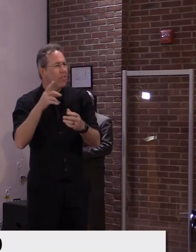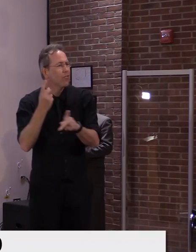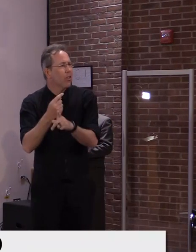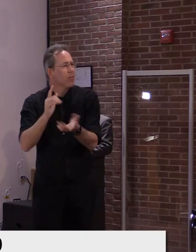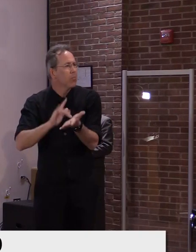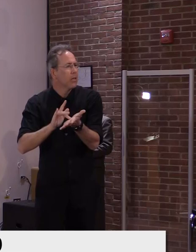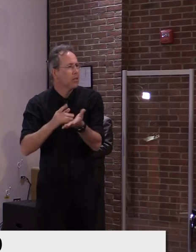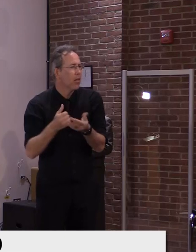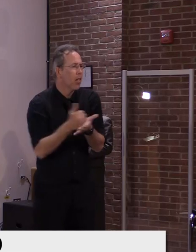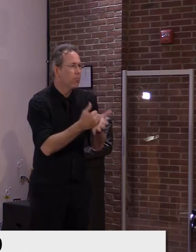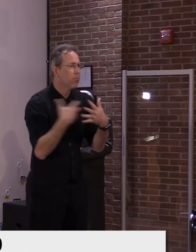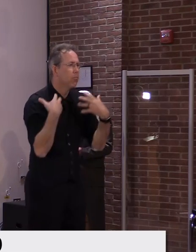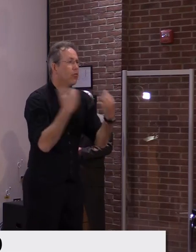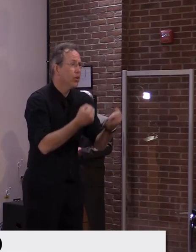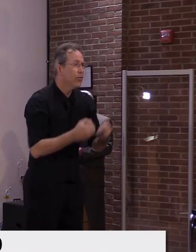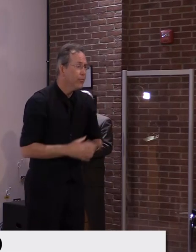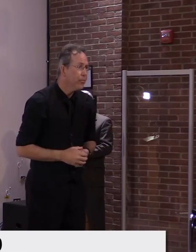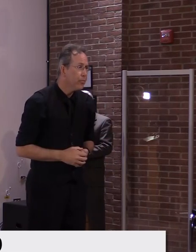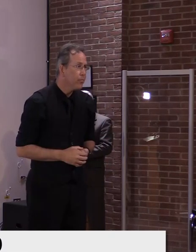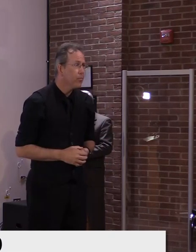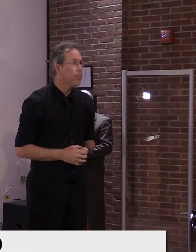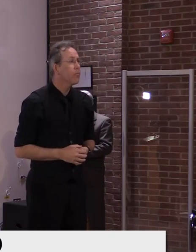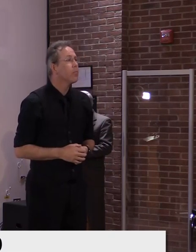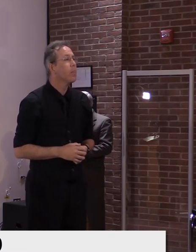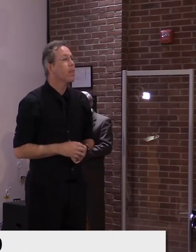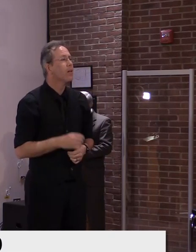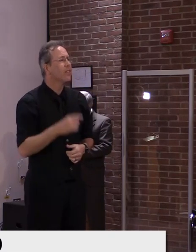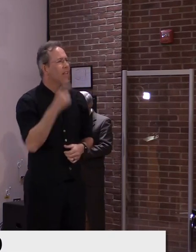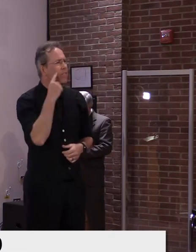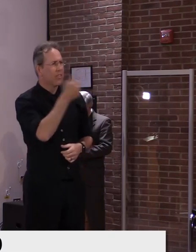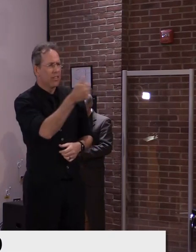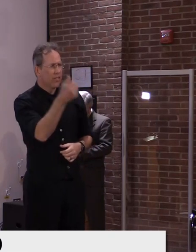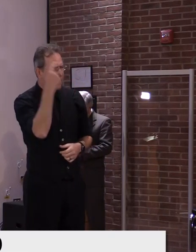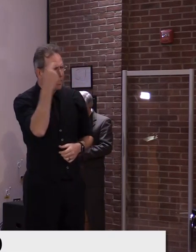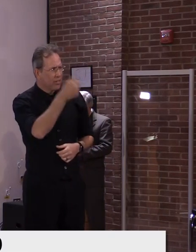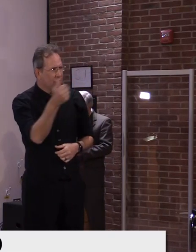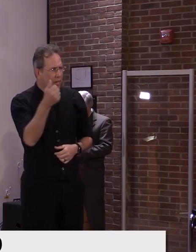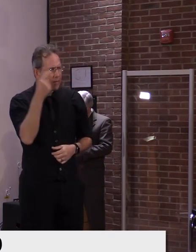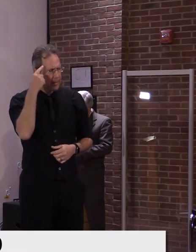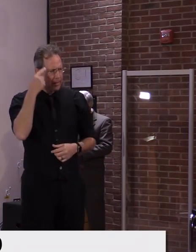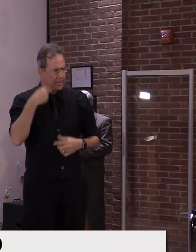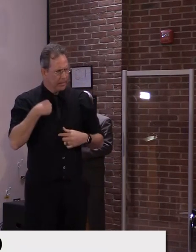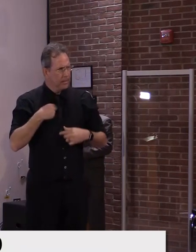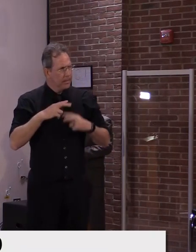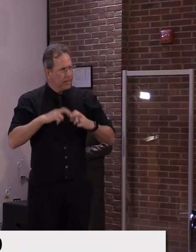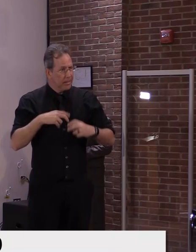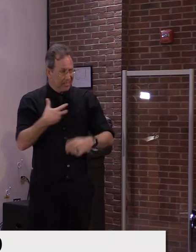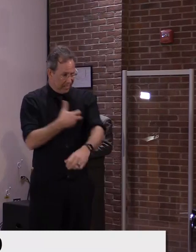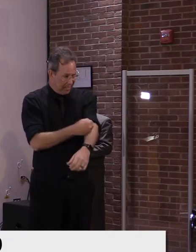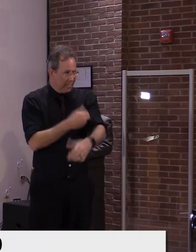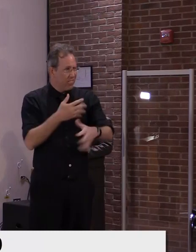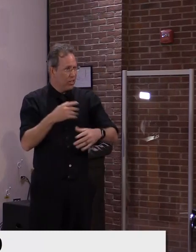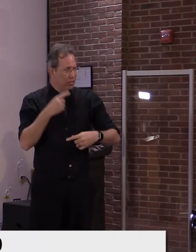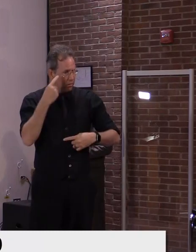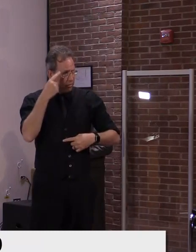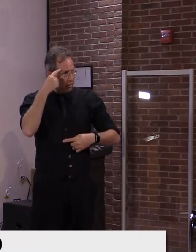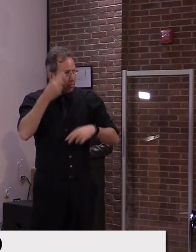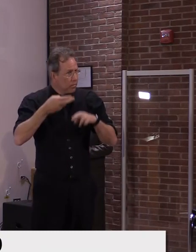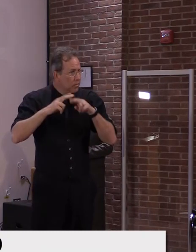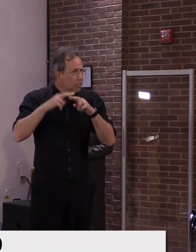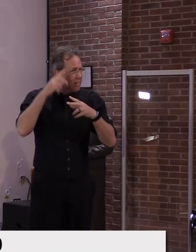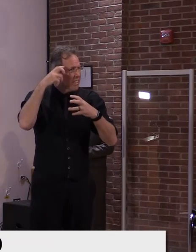be vigilant. And if they have severe symptoms, make sure they're attended to. All right, thank you.